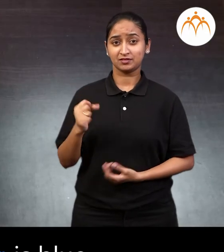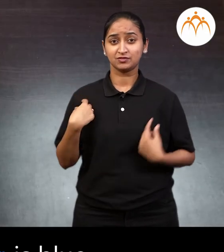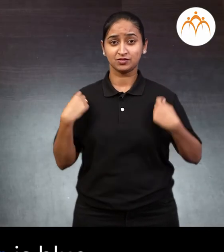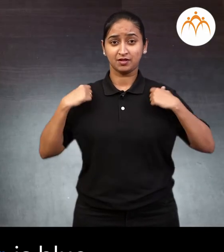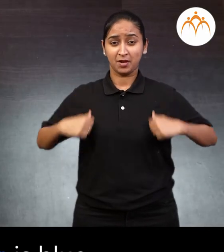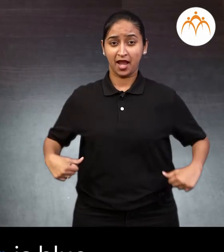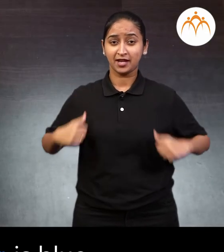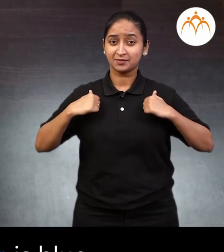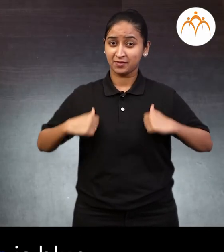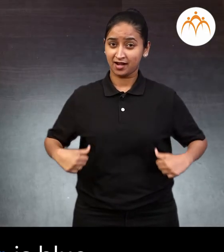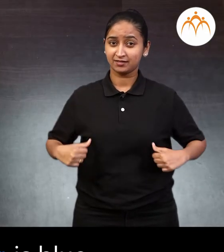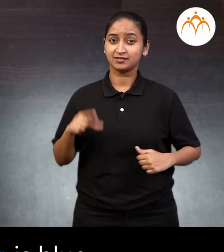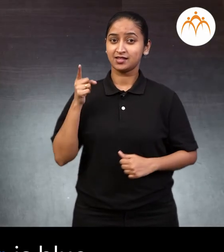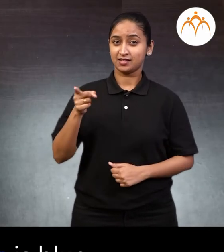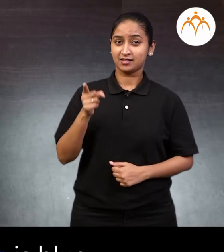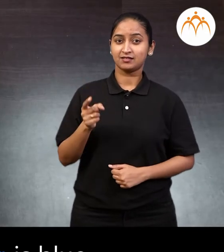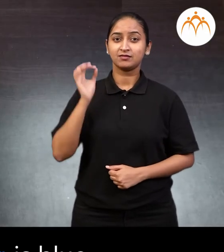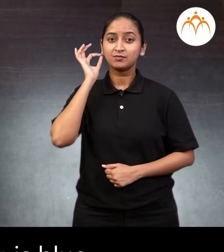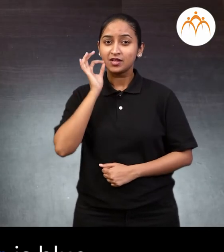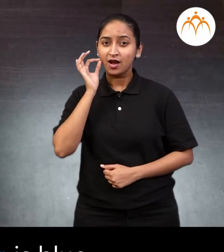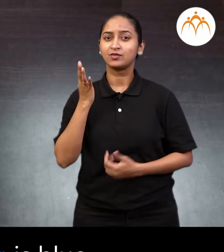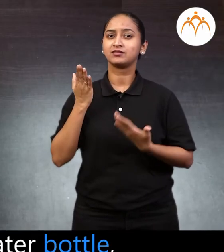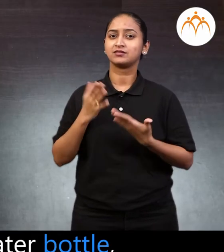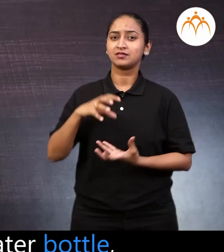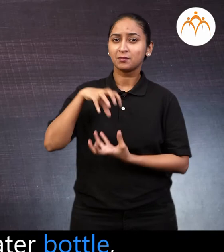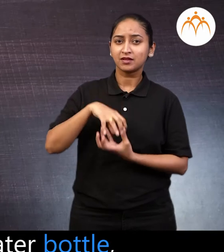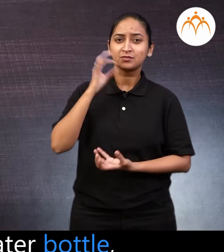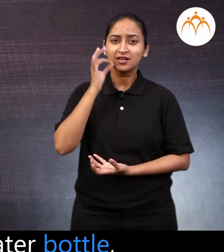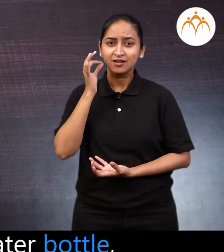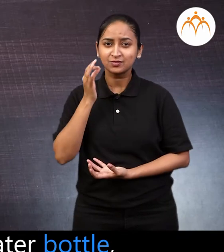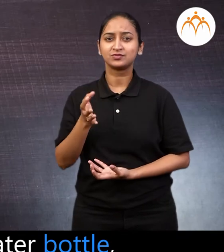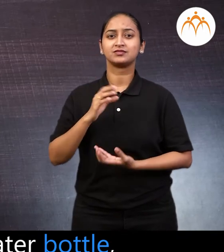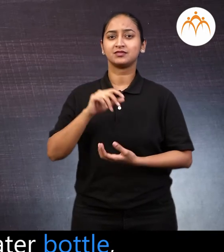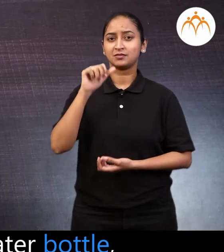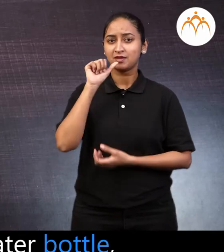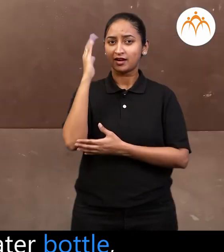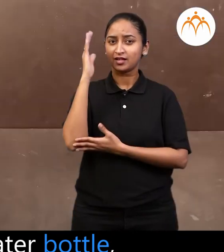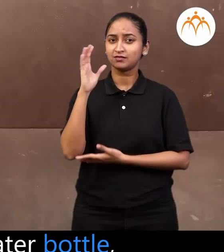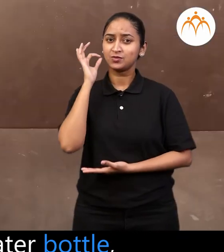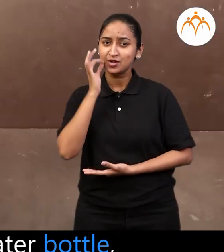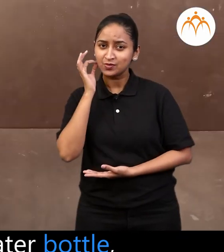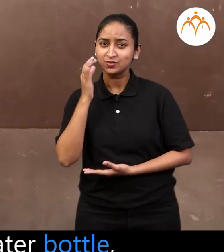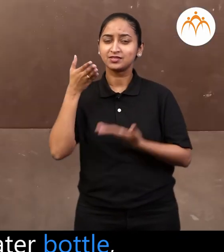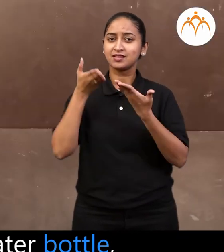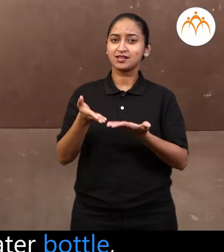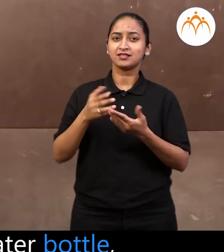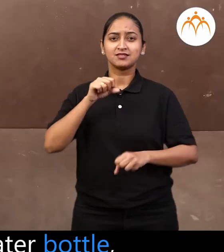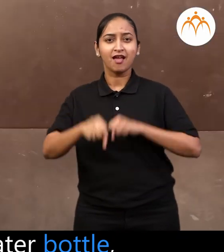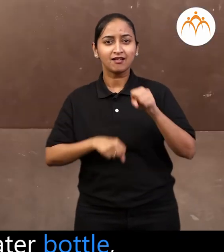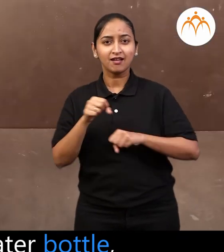His school bag is blue. His tiffin box, water bottle,